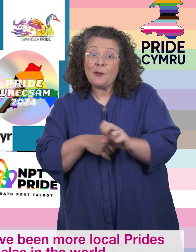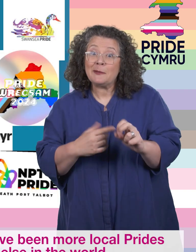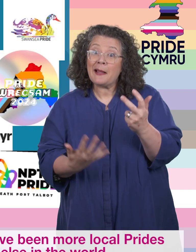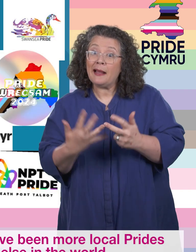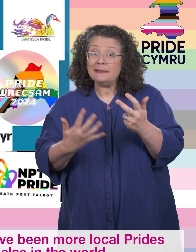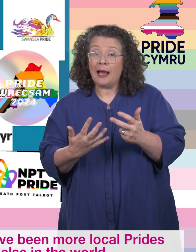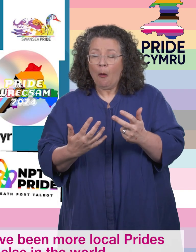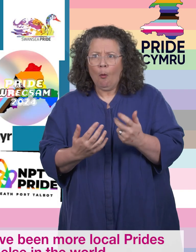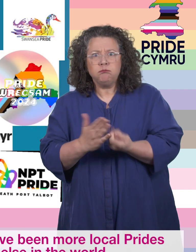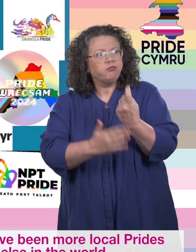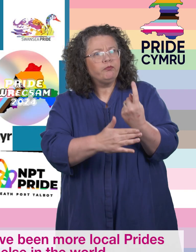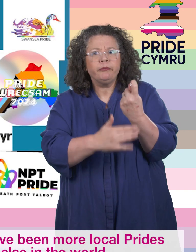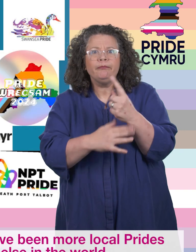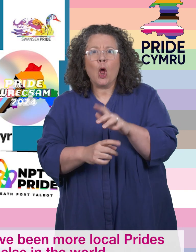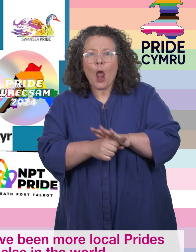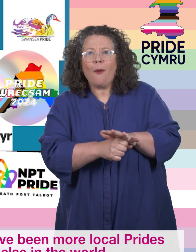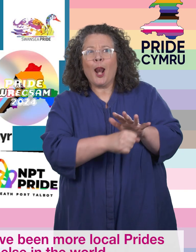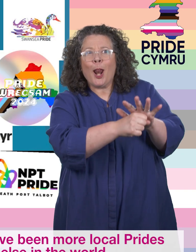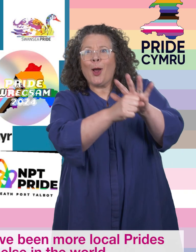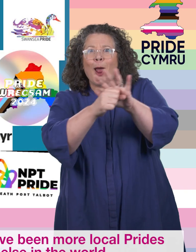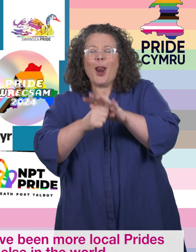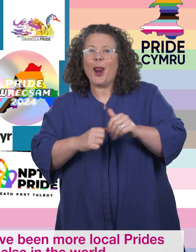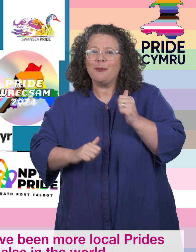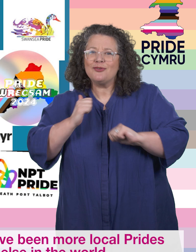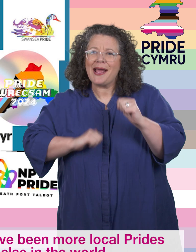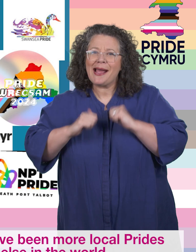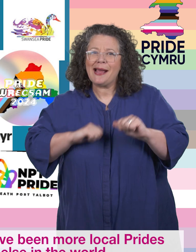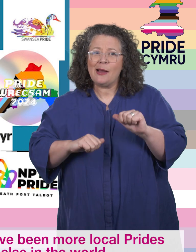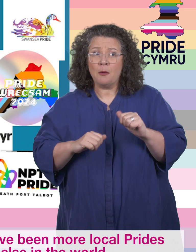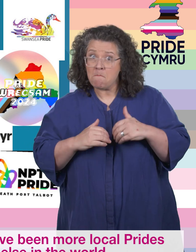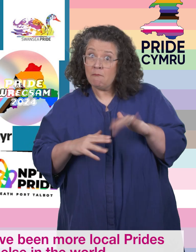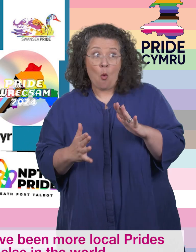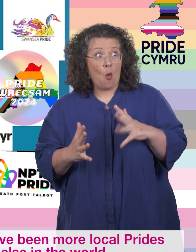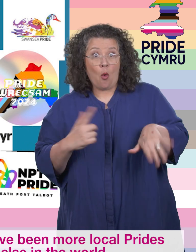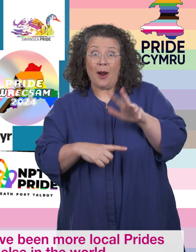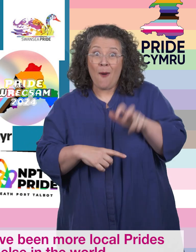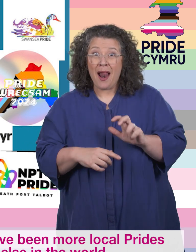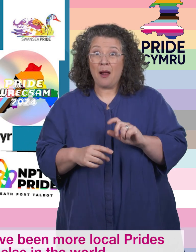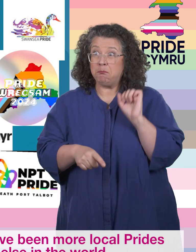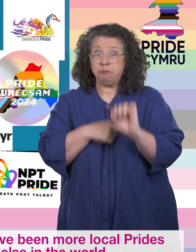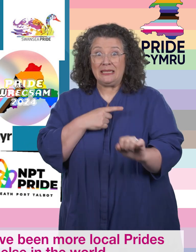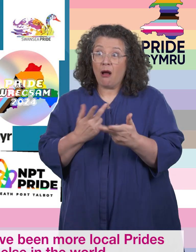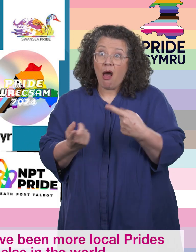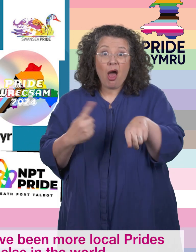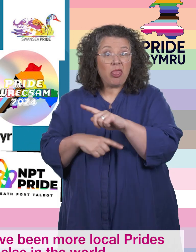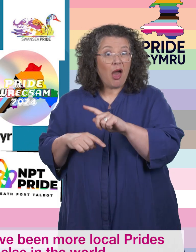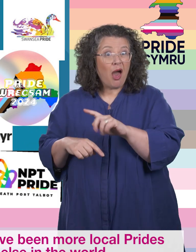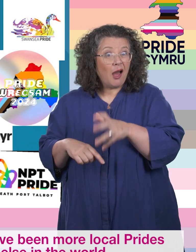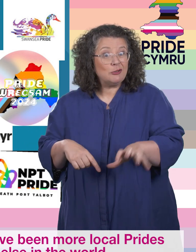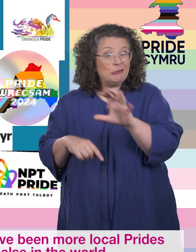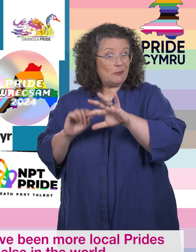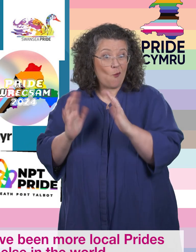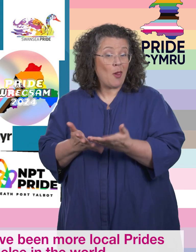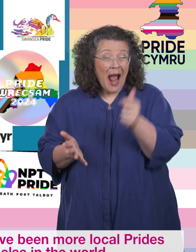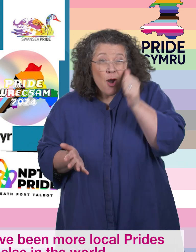And the local prides. Since 2018, there have been more local prides in Wales